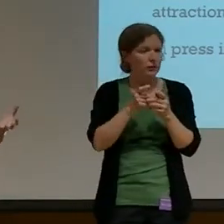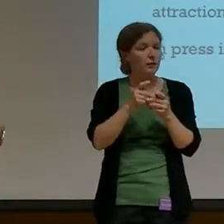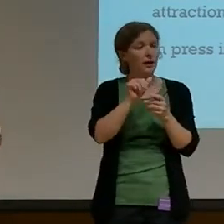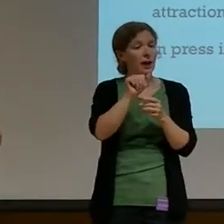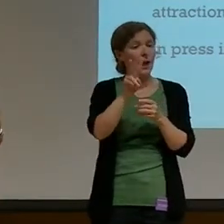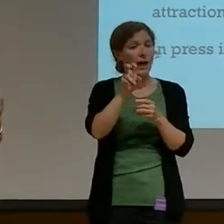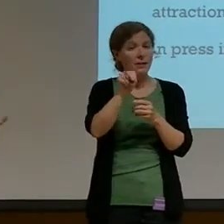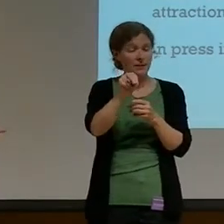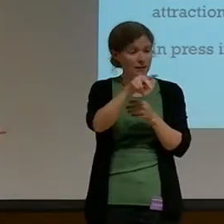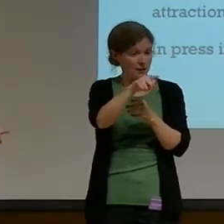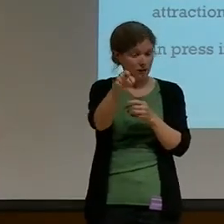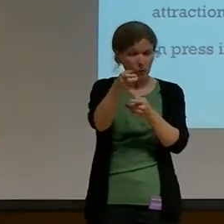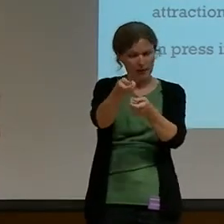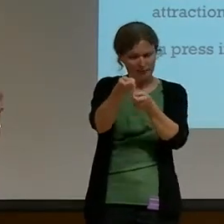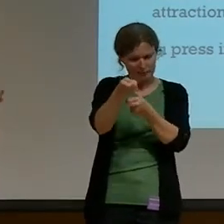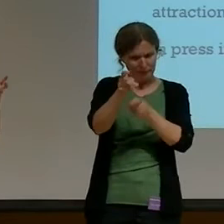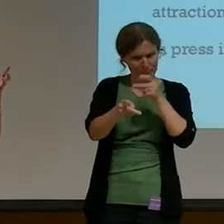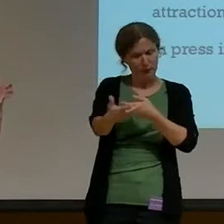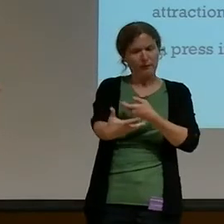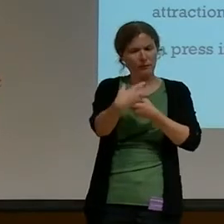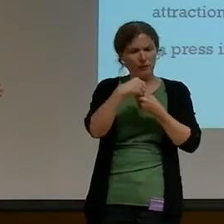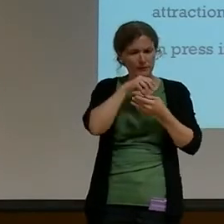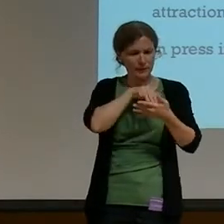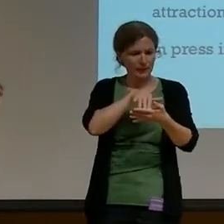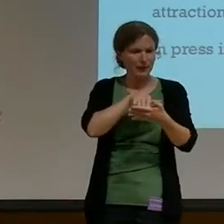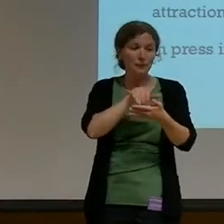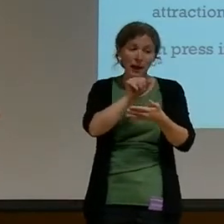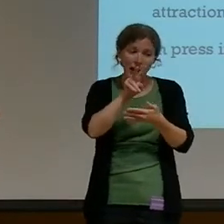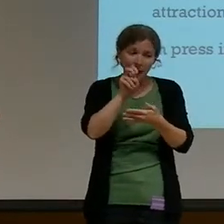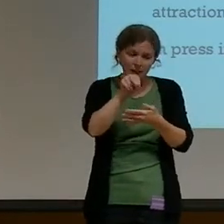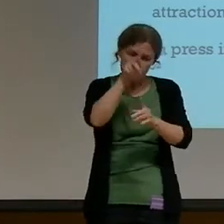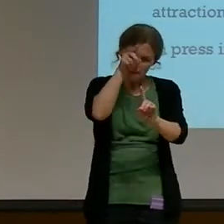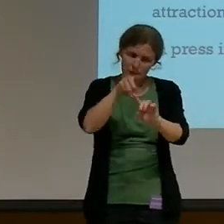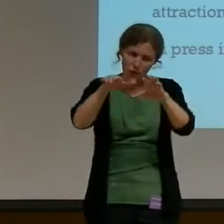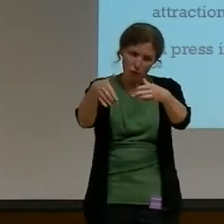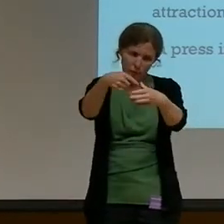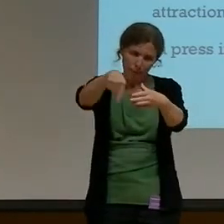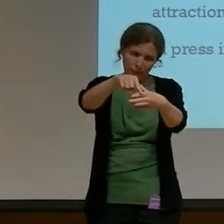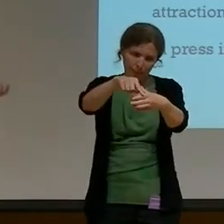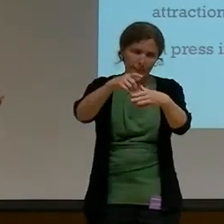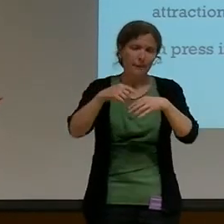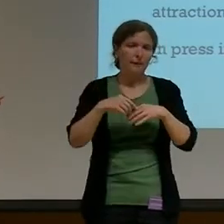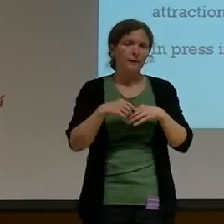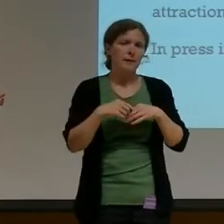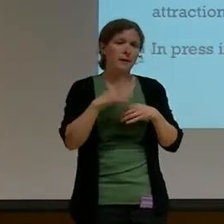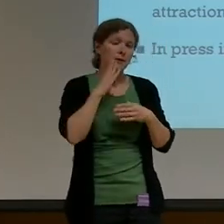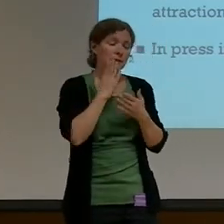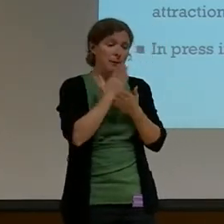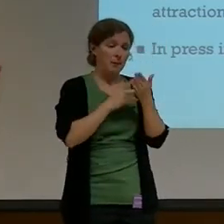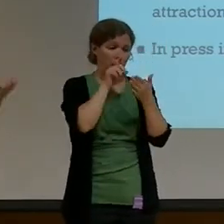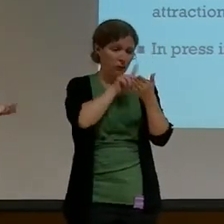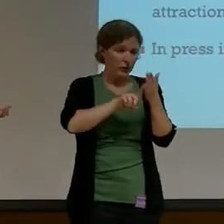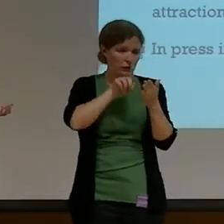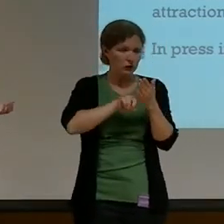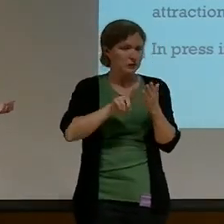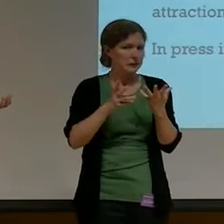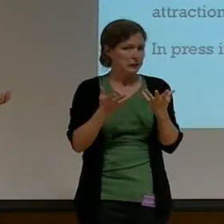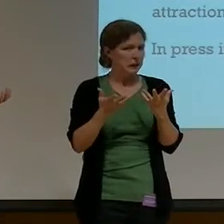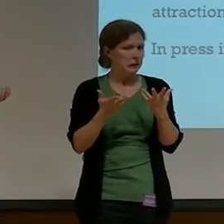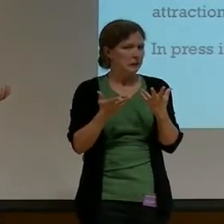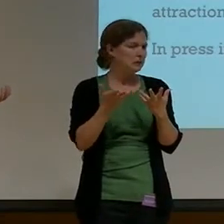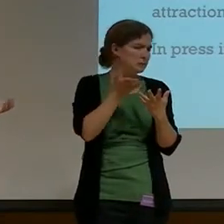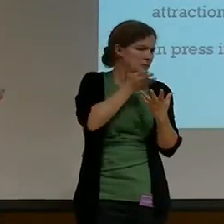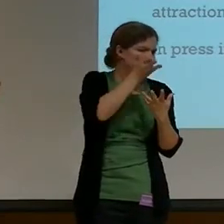AVID, which is great, but these are a specific group of people. So in order to do some of this research, we need to find a way